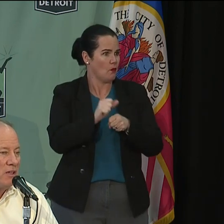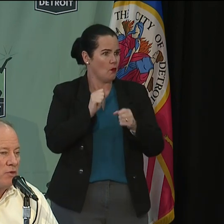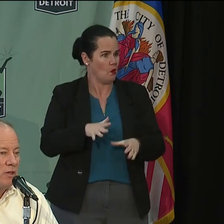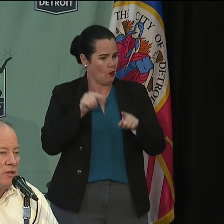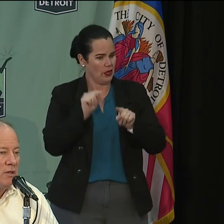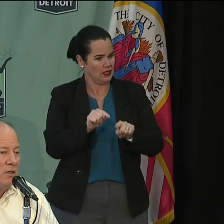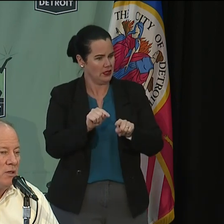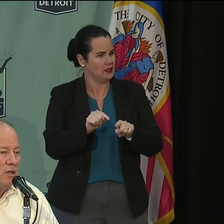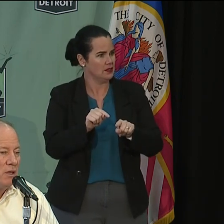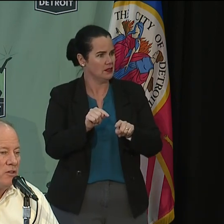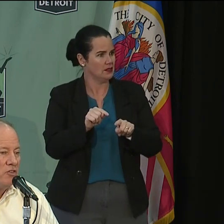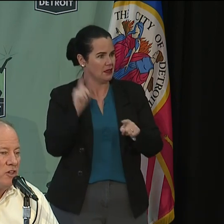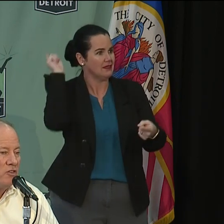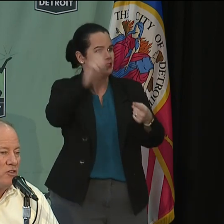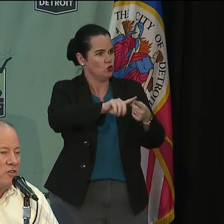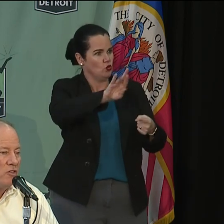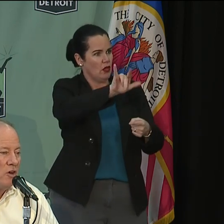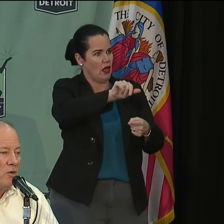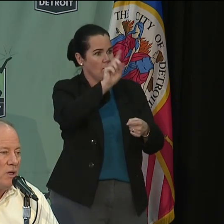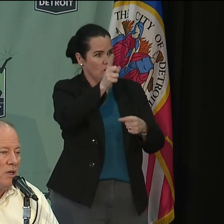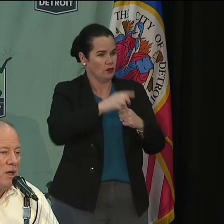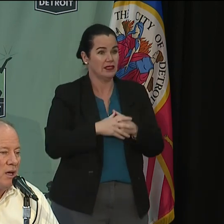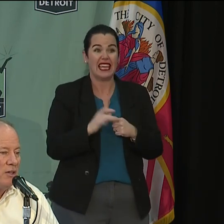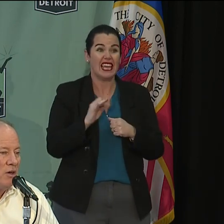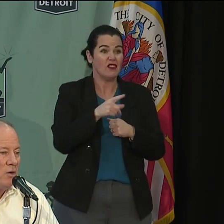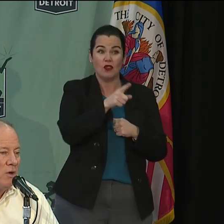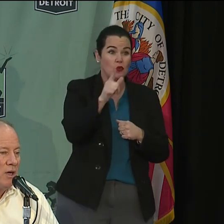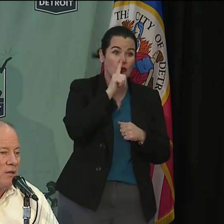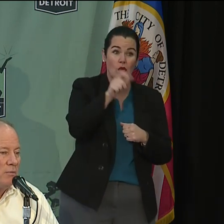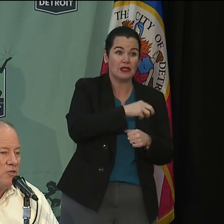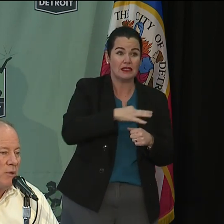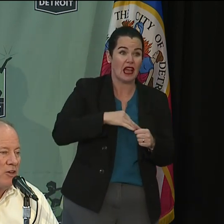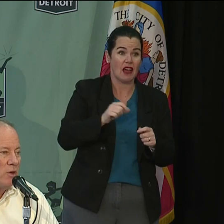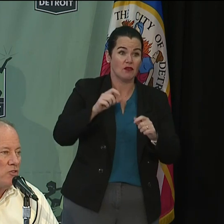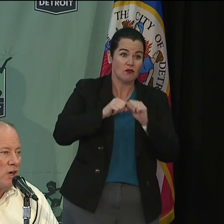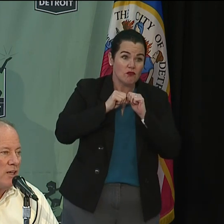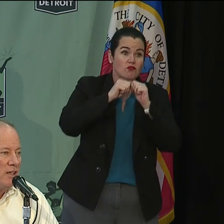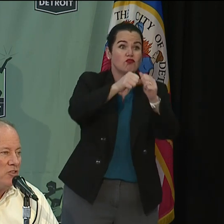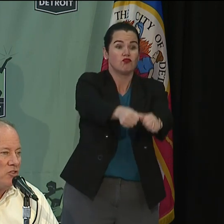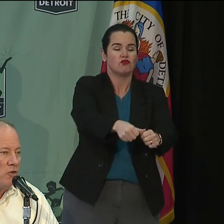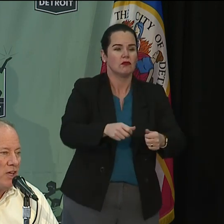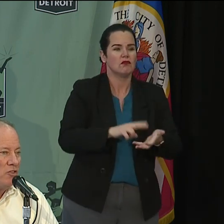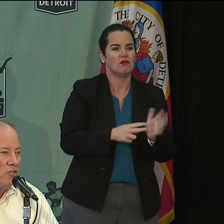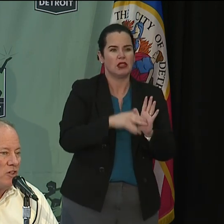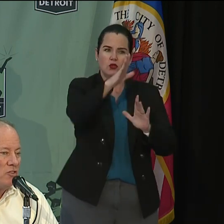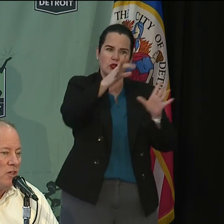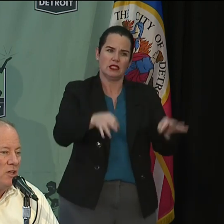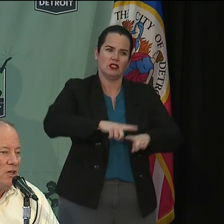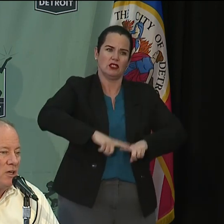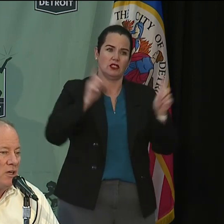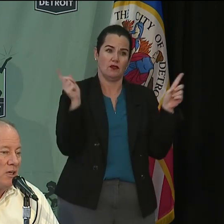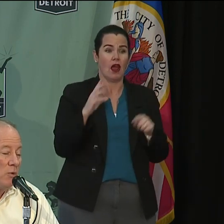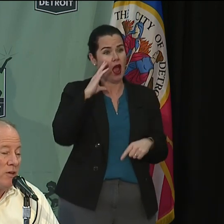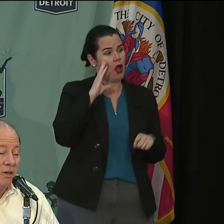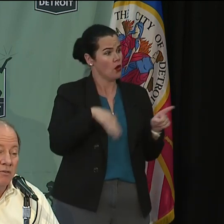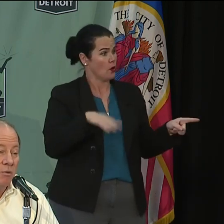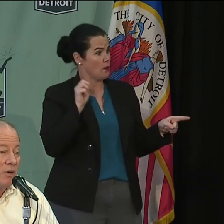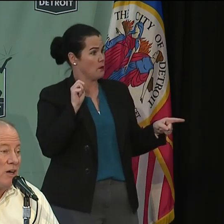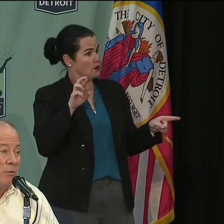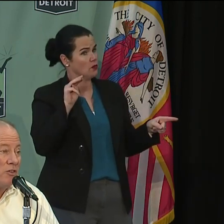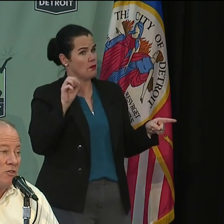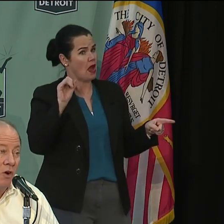you make different decisions. And so I know Mr. Mazaron's talking to each of those agencies, and we're